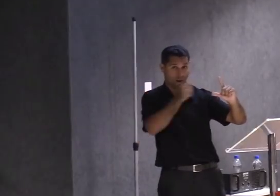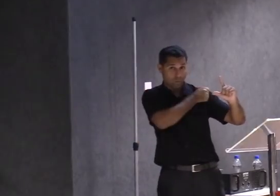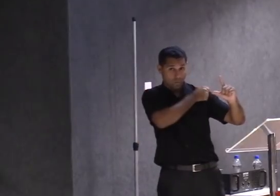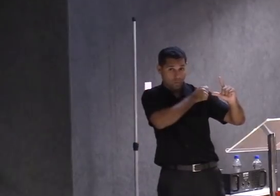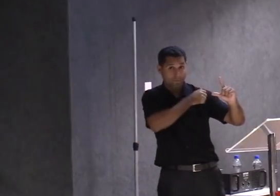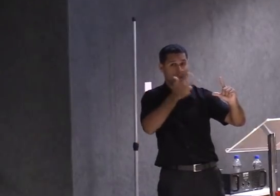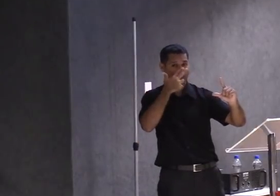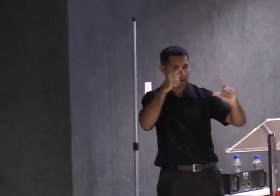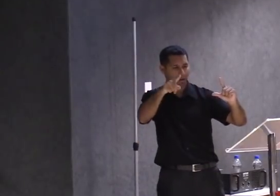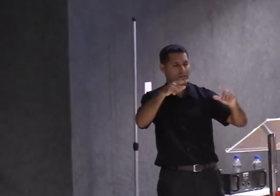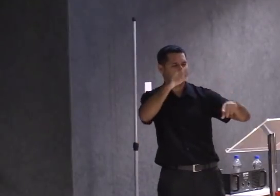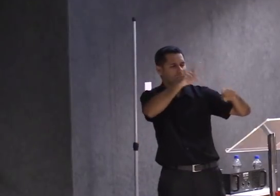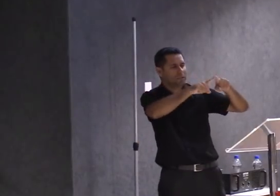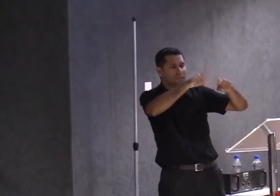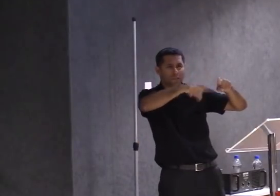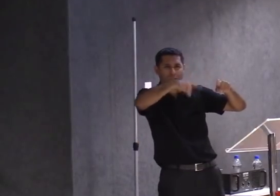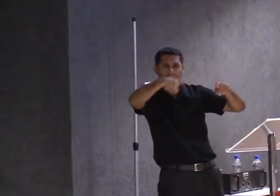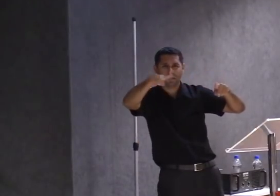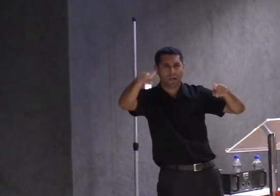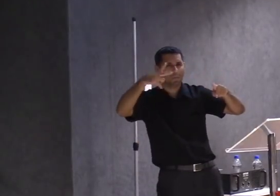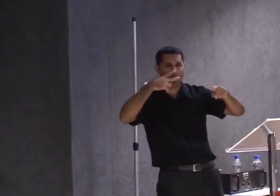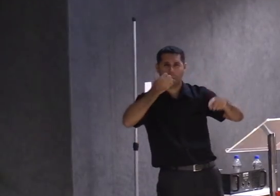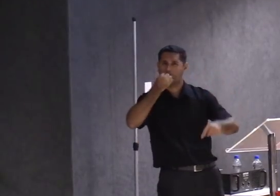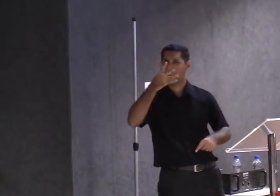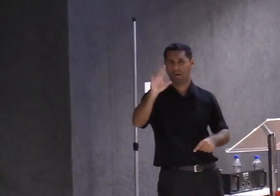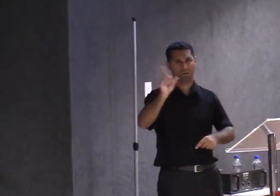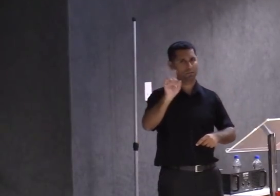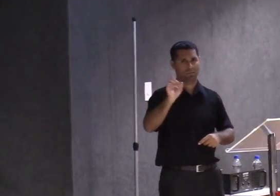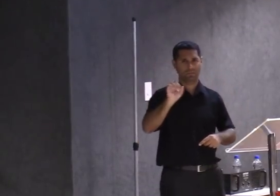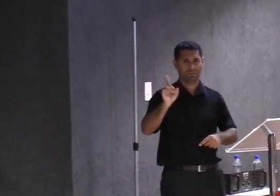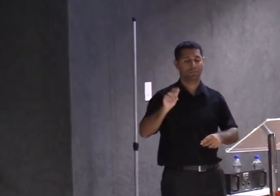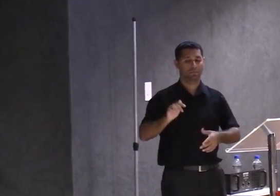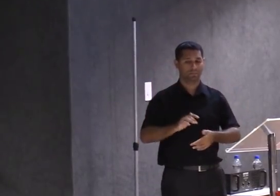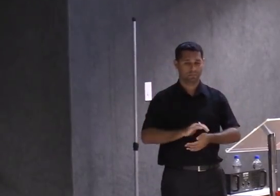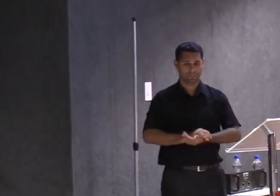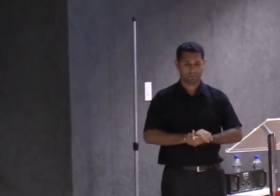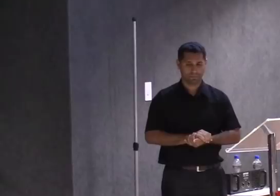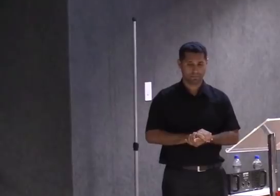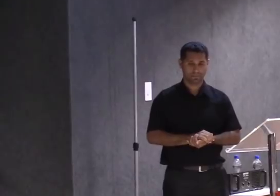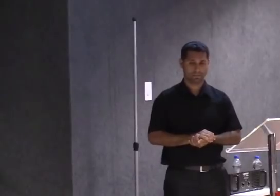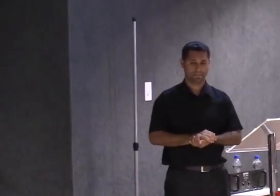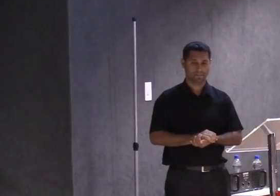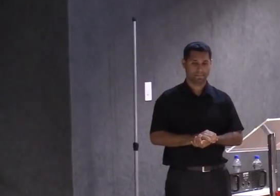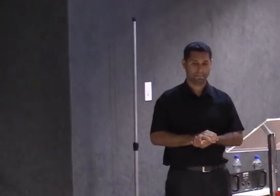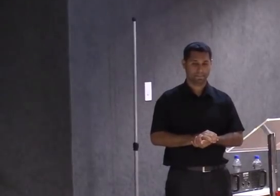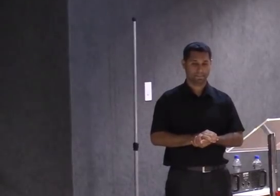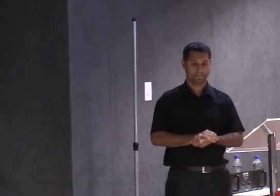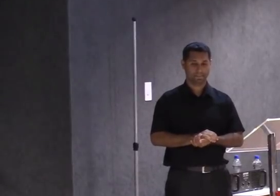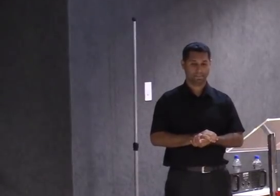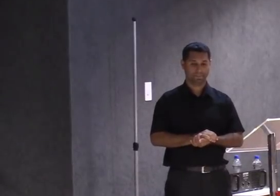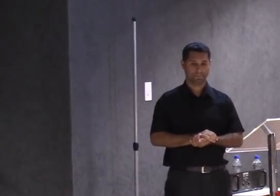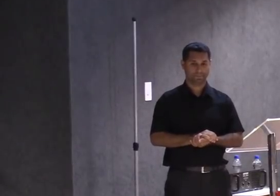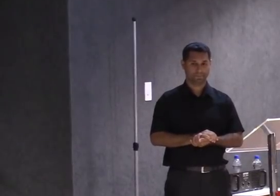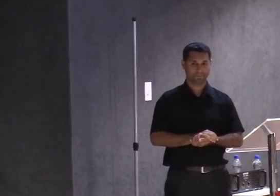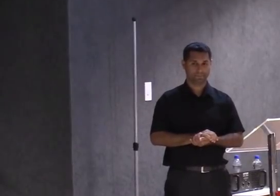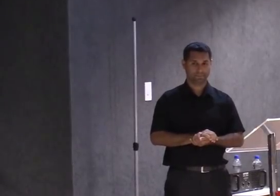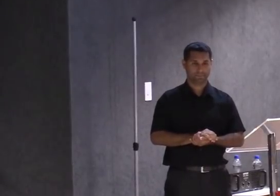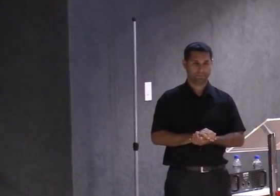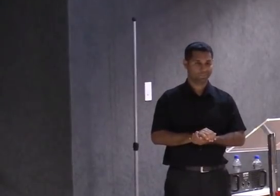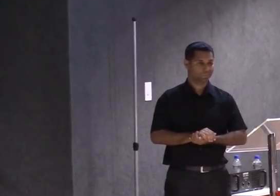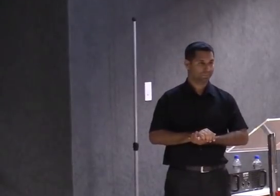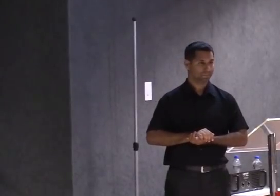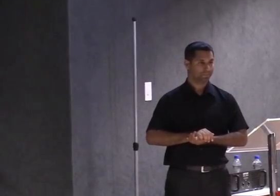percebe que os índices, que as taxas não são muito boas. But when we engage them in the learning process,